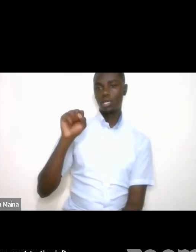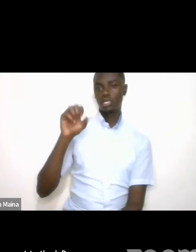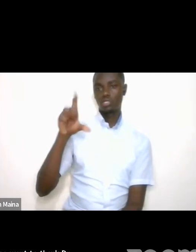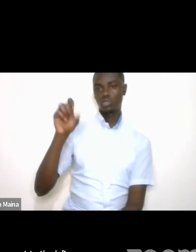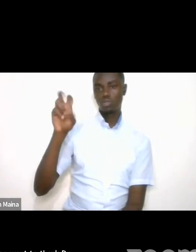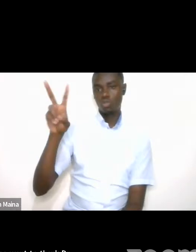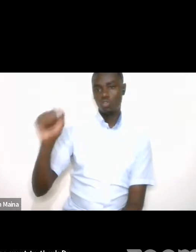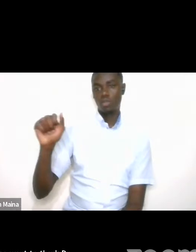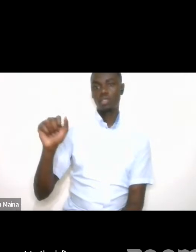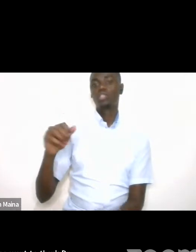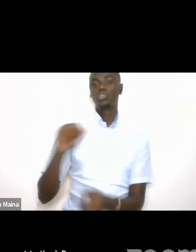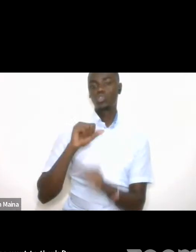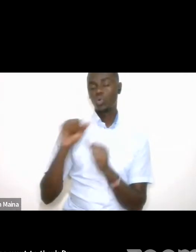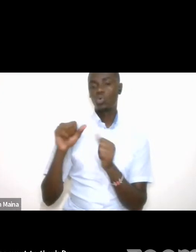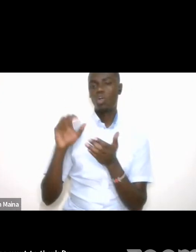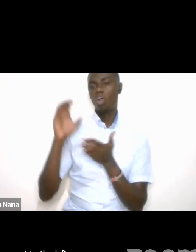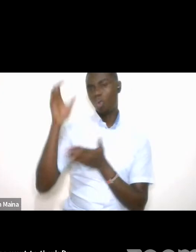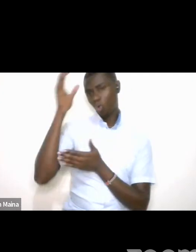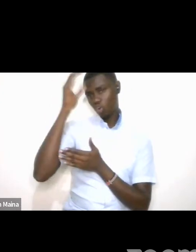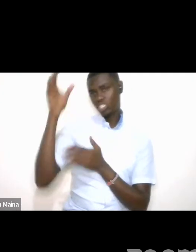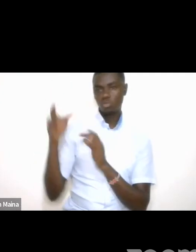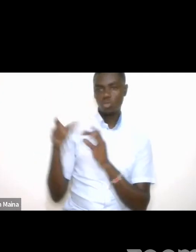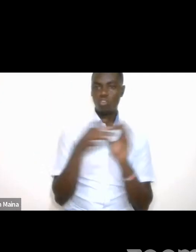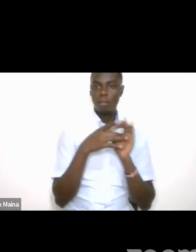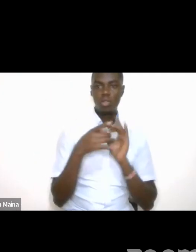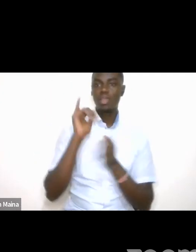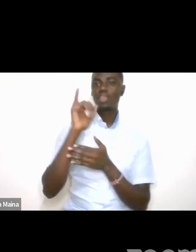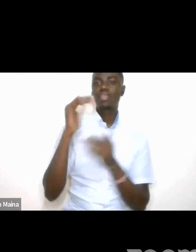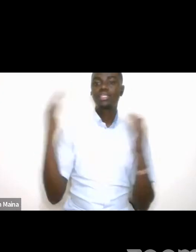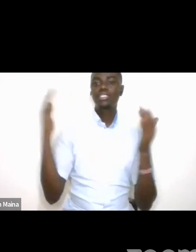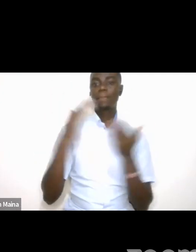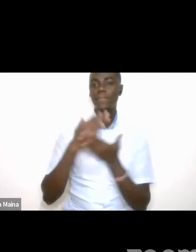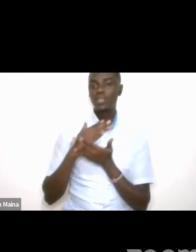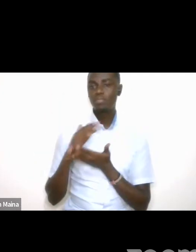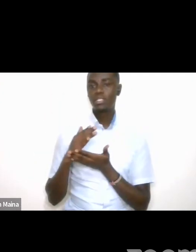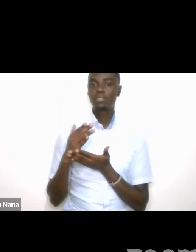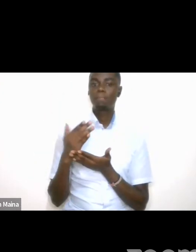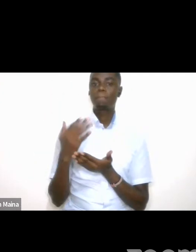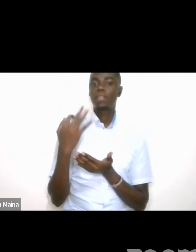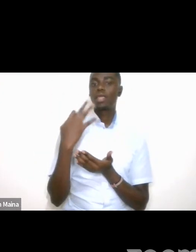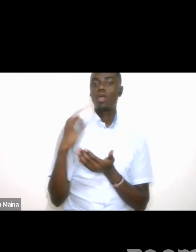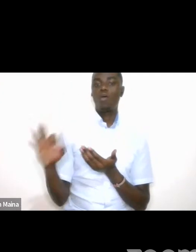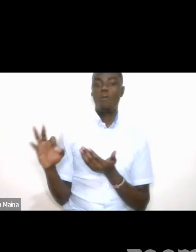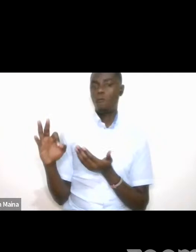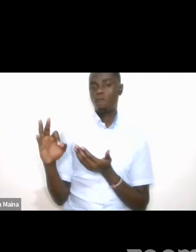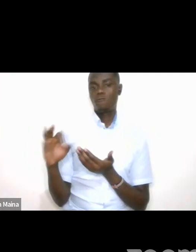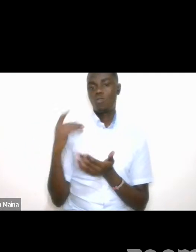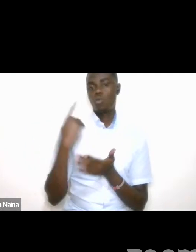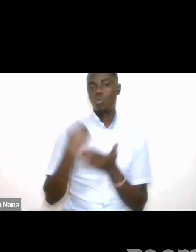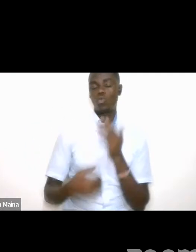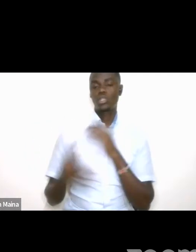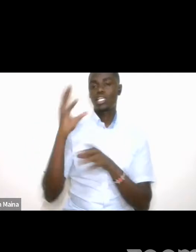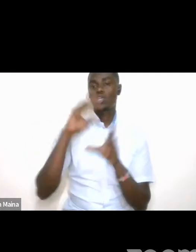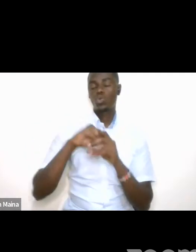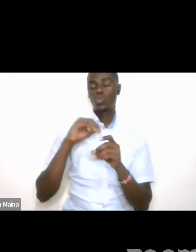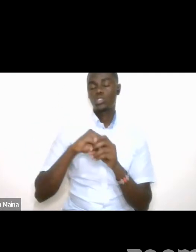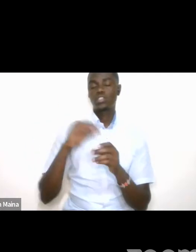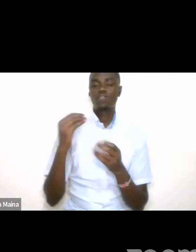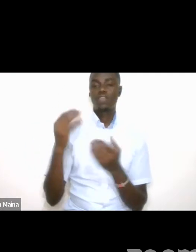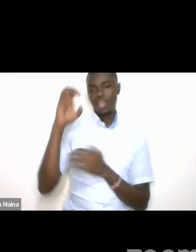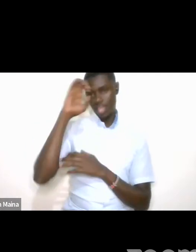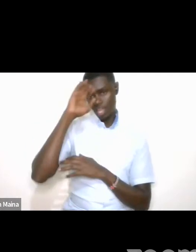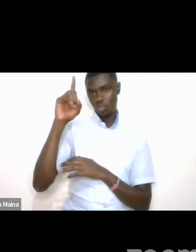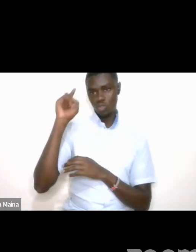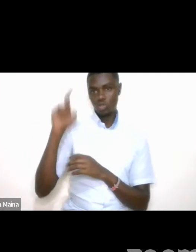of belonging, which I think is a big piece of really what inclusive education should be striving